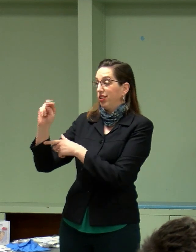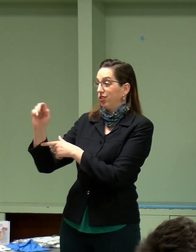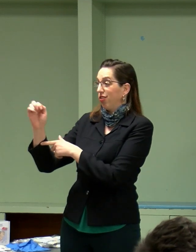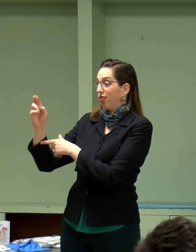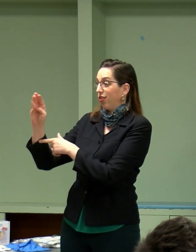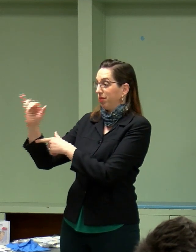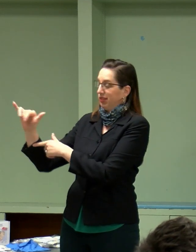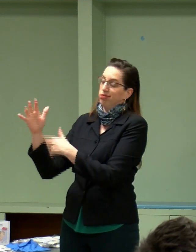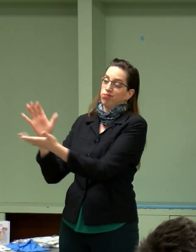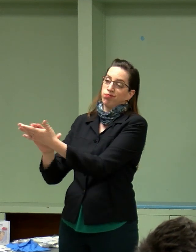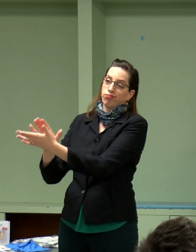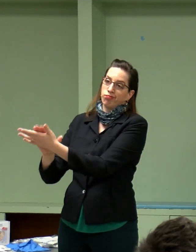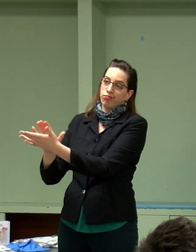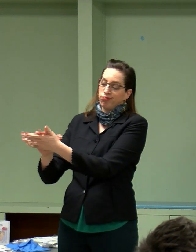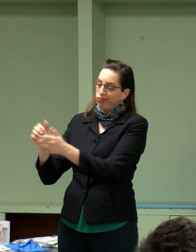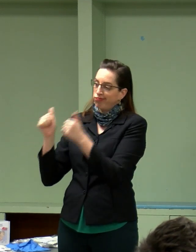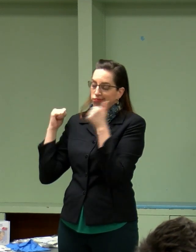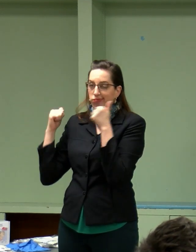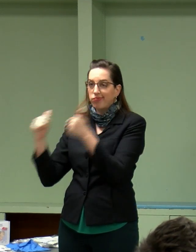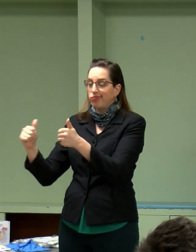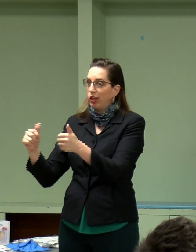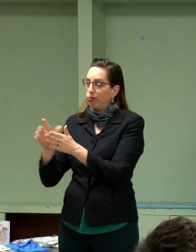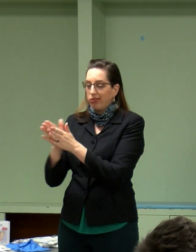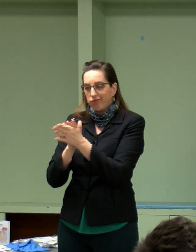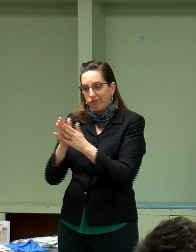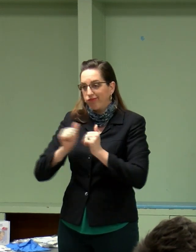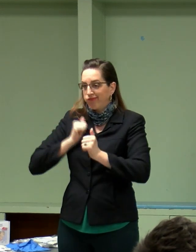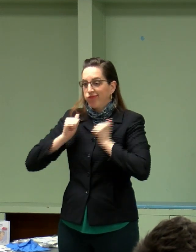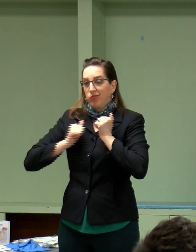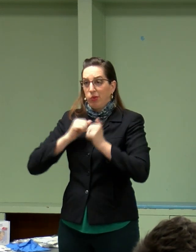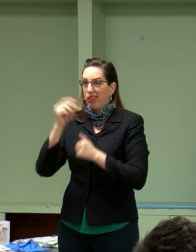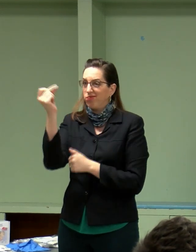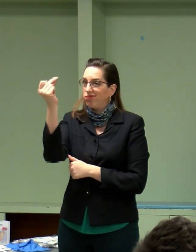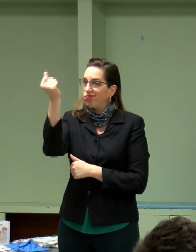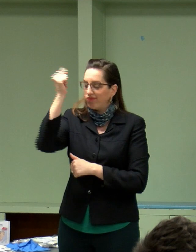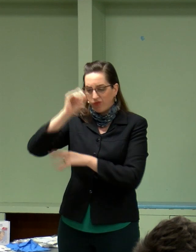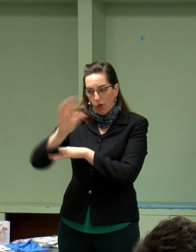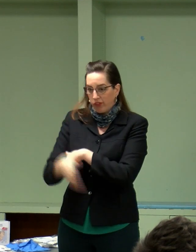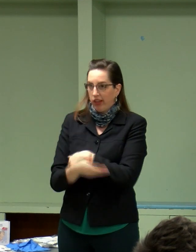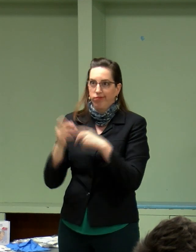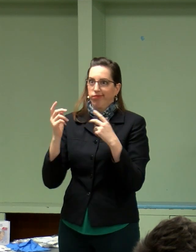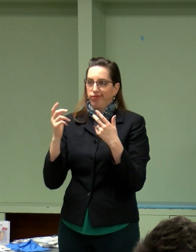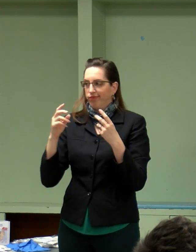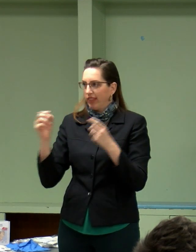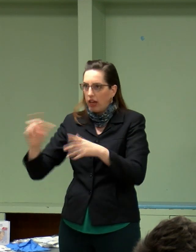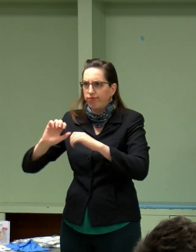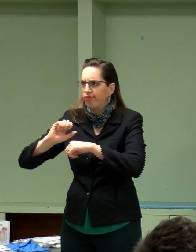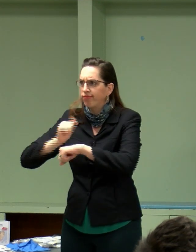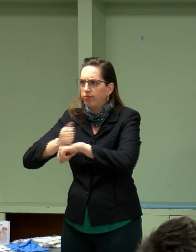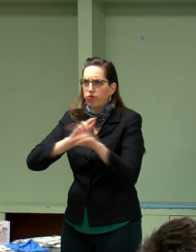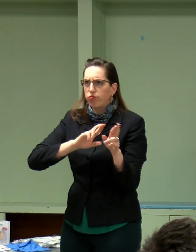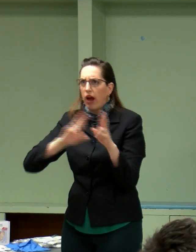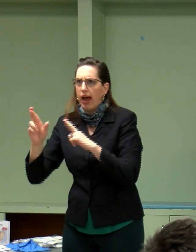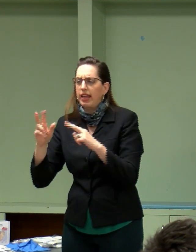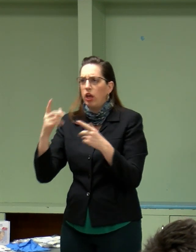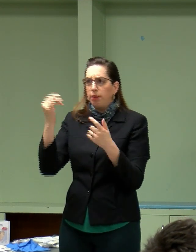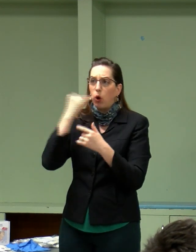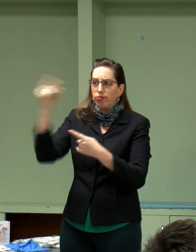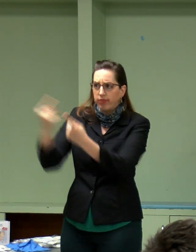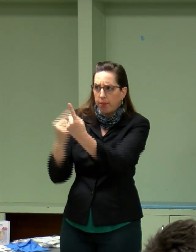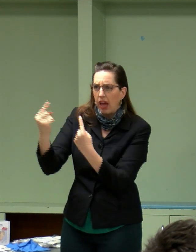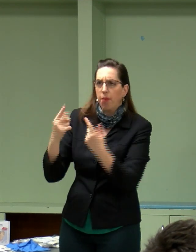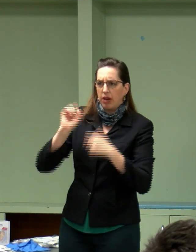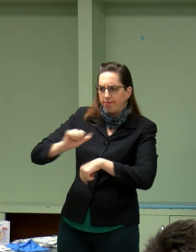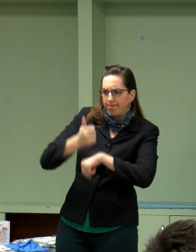have really, really stepped up. Practically overnight, the Salvation Army created intake and screening